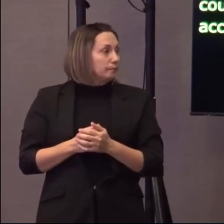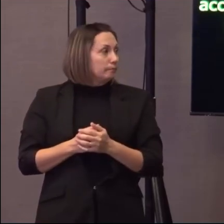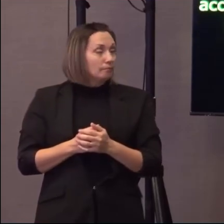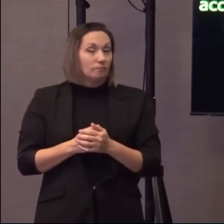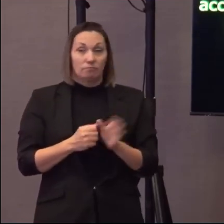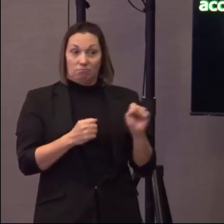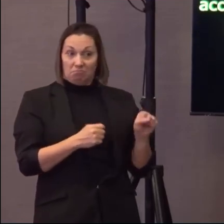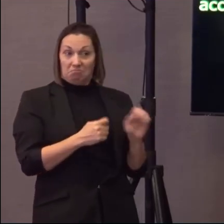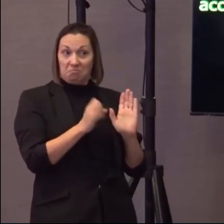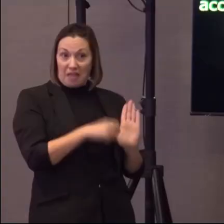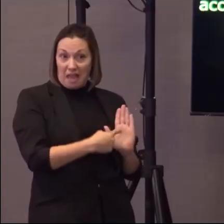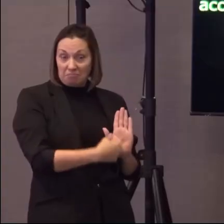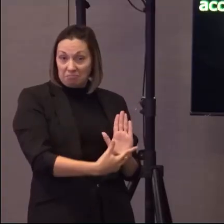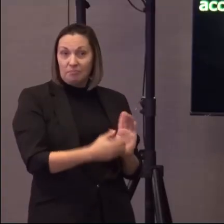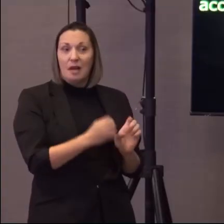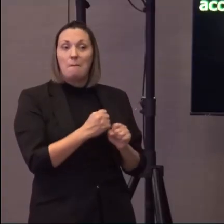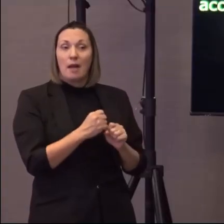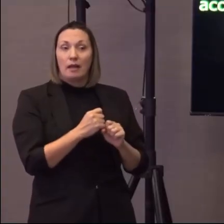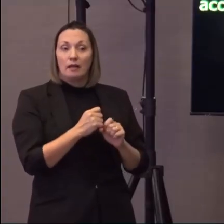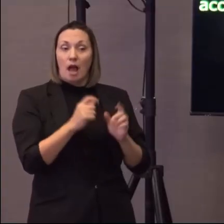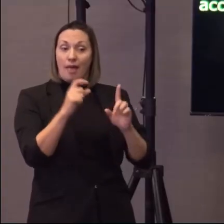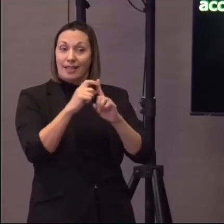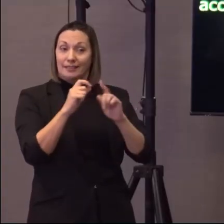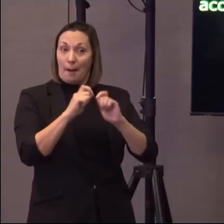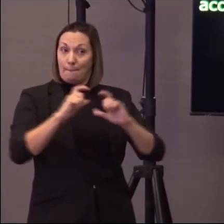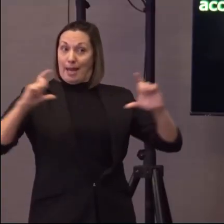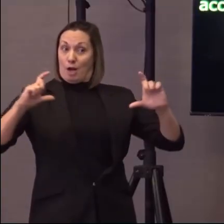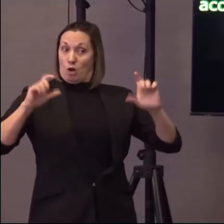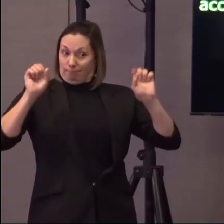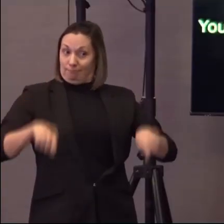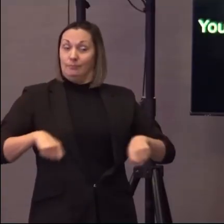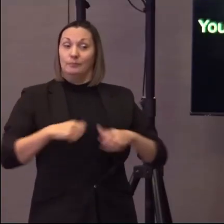you can do several things. You can make the text bigger,